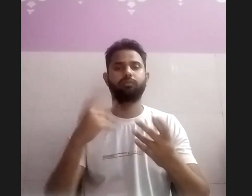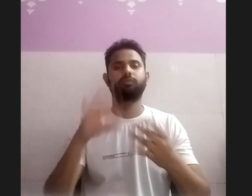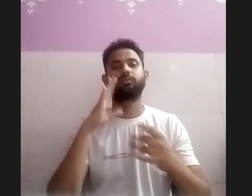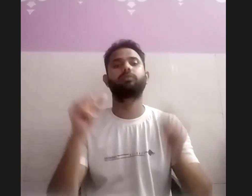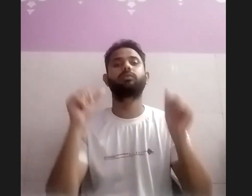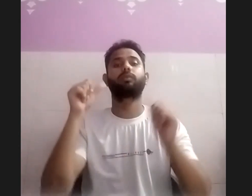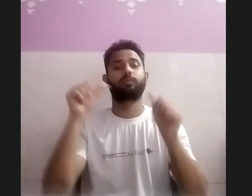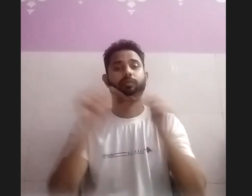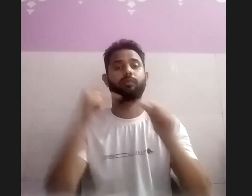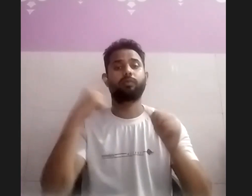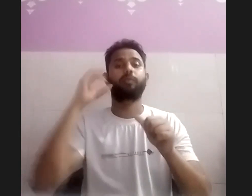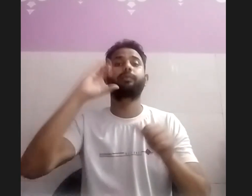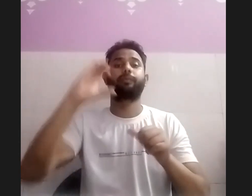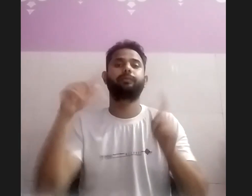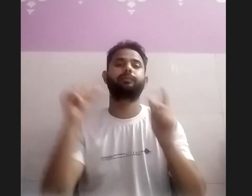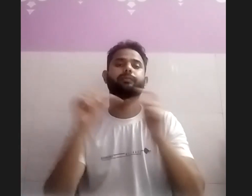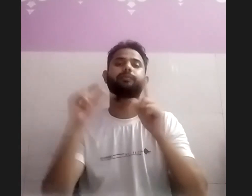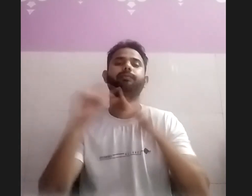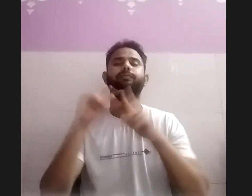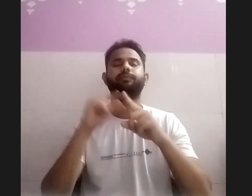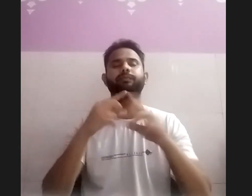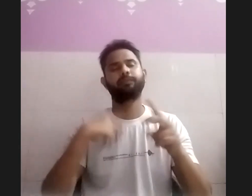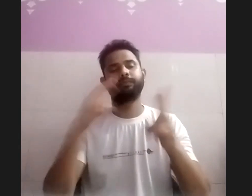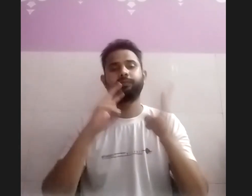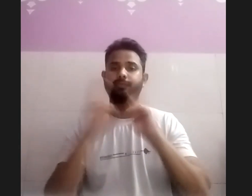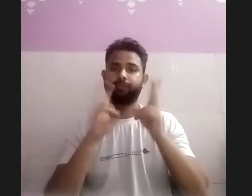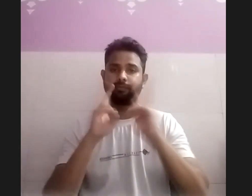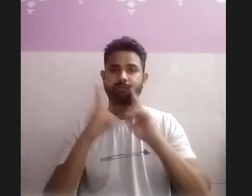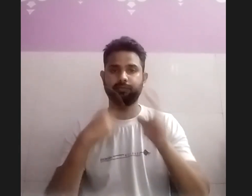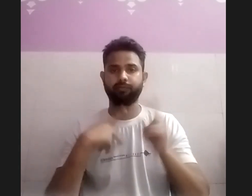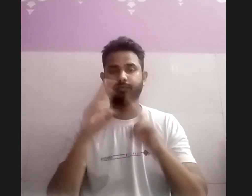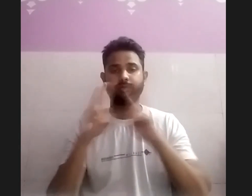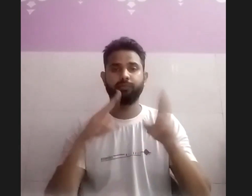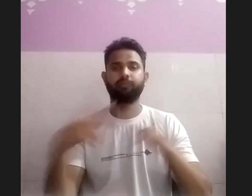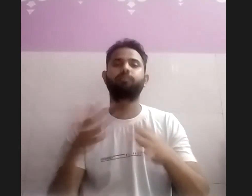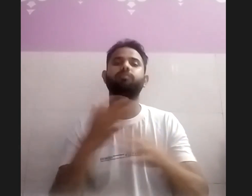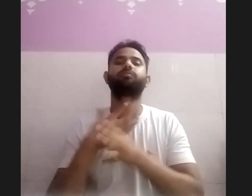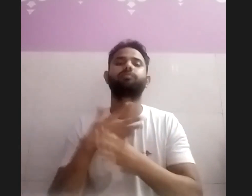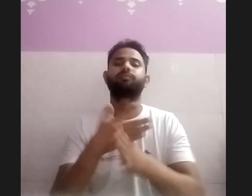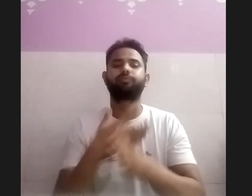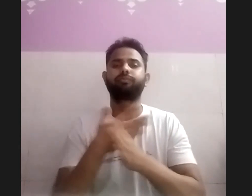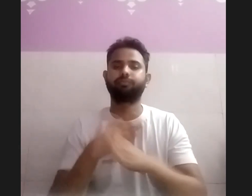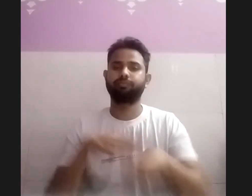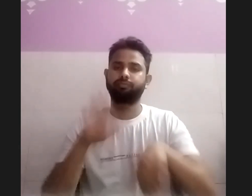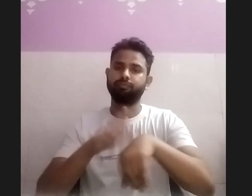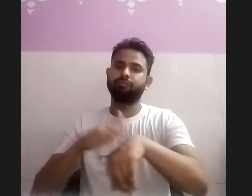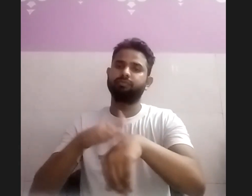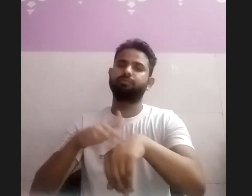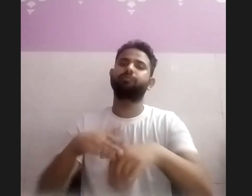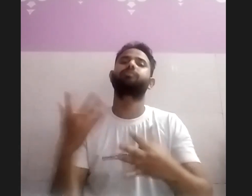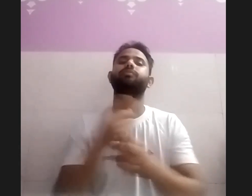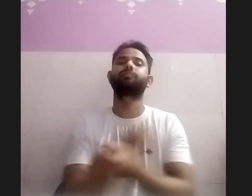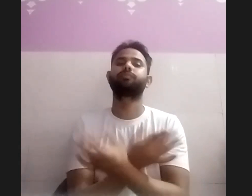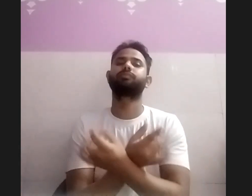AIC, as we are talking about, and share your experiences as feedback in the